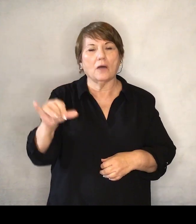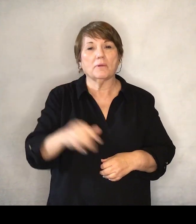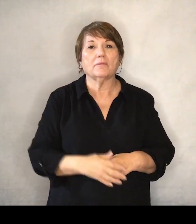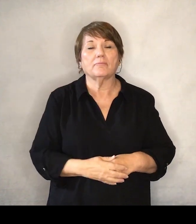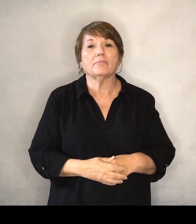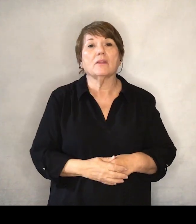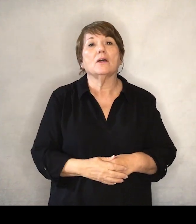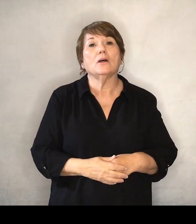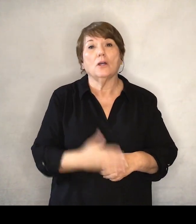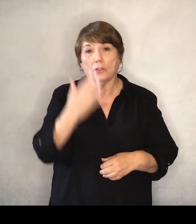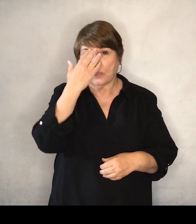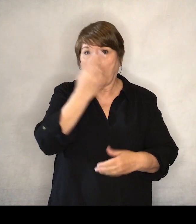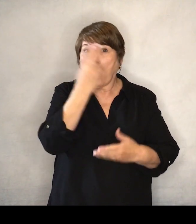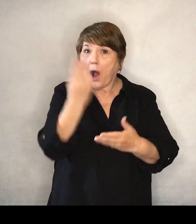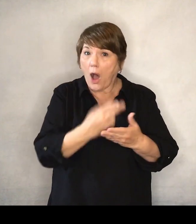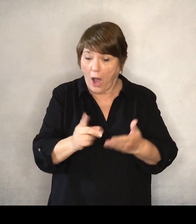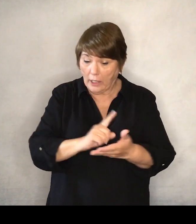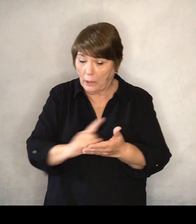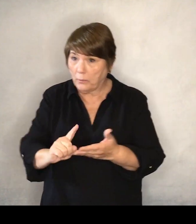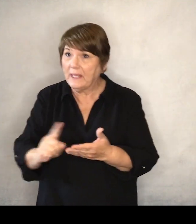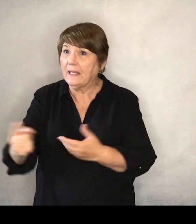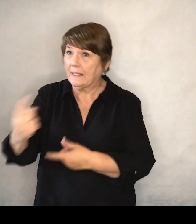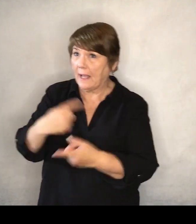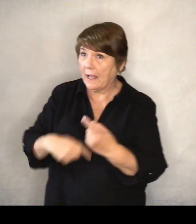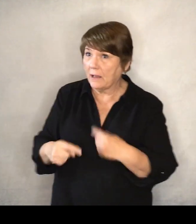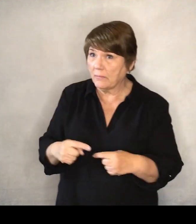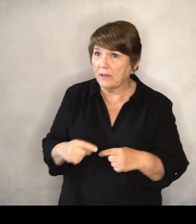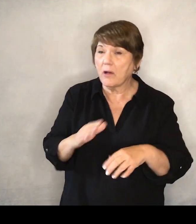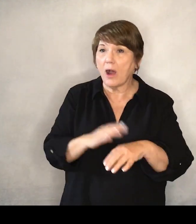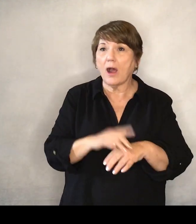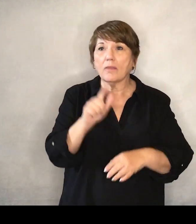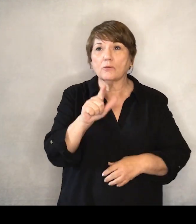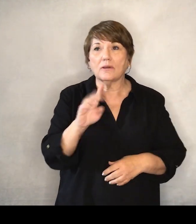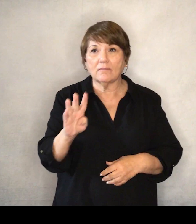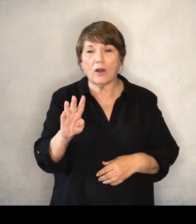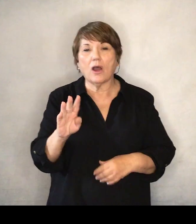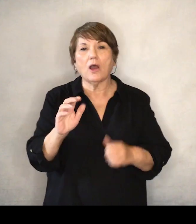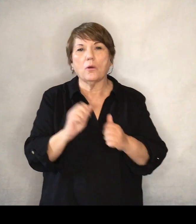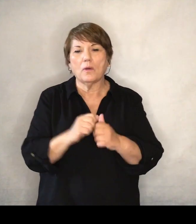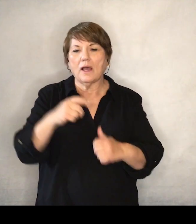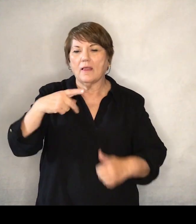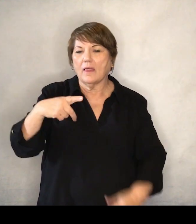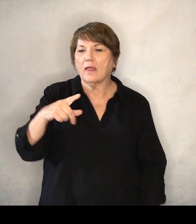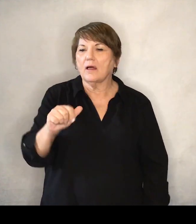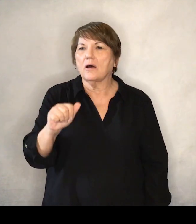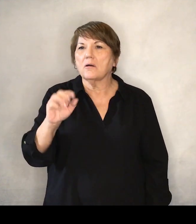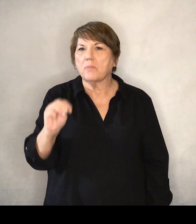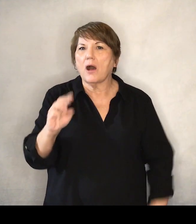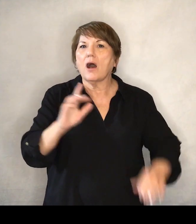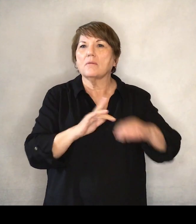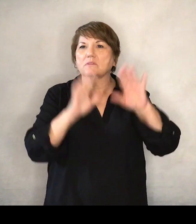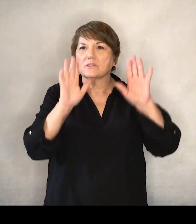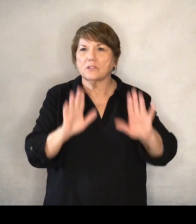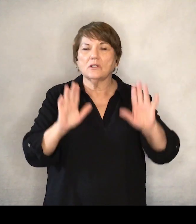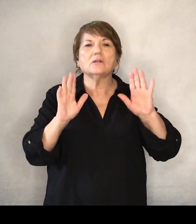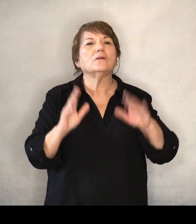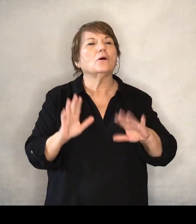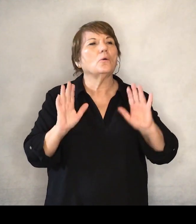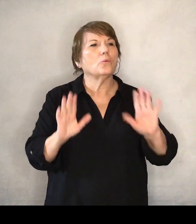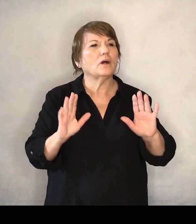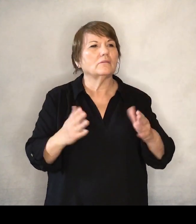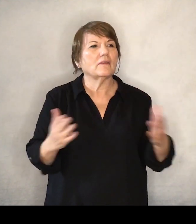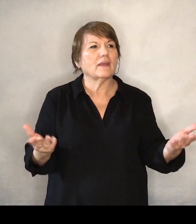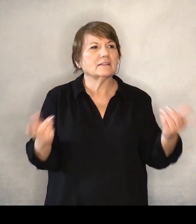let you know that Holy Week is coming. Yay! On the 24th with Palm Sunday starting the week off, there's a lot of great things